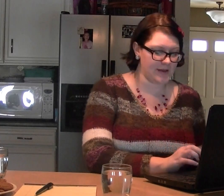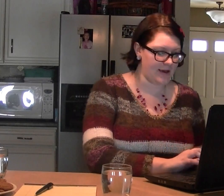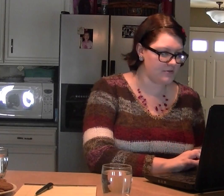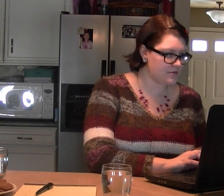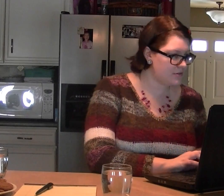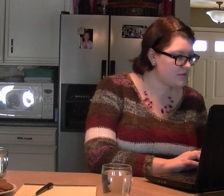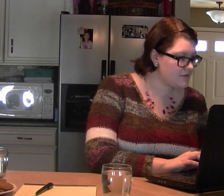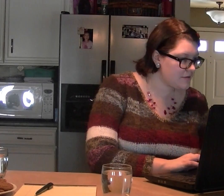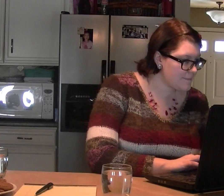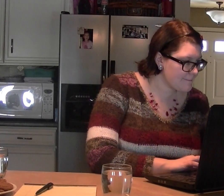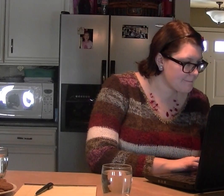out.